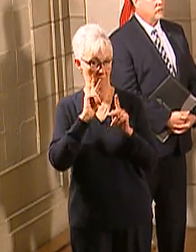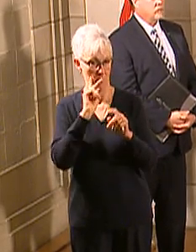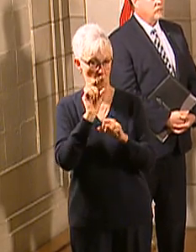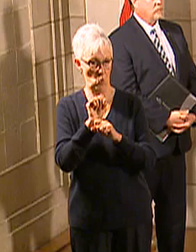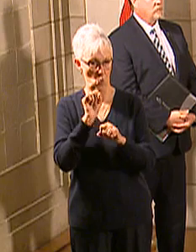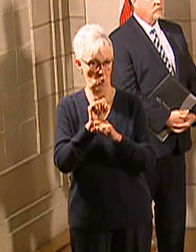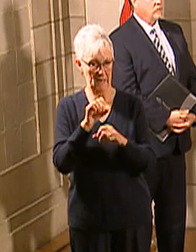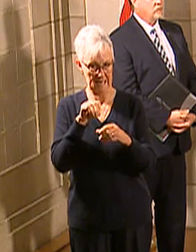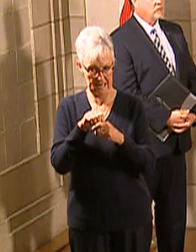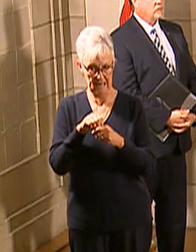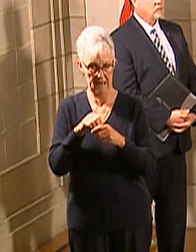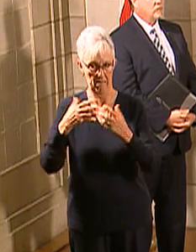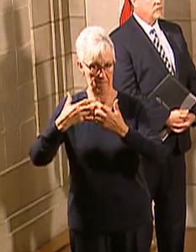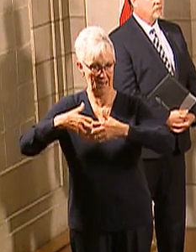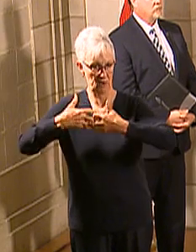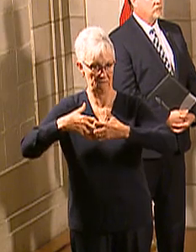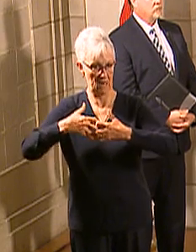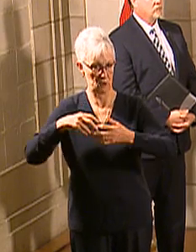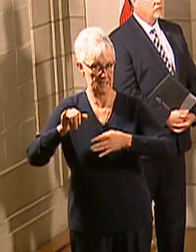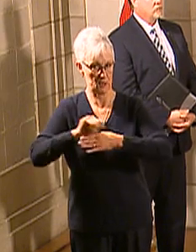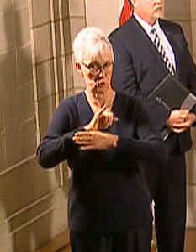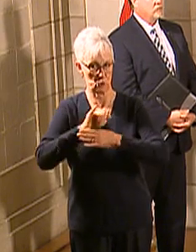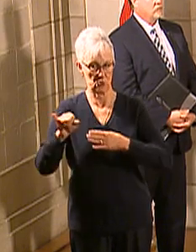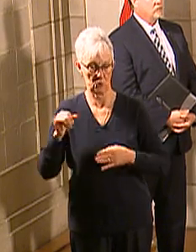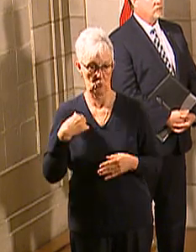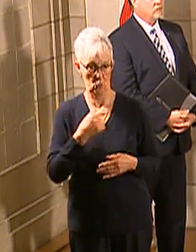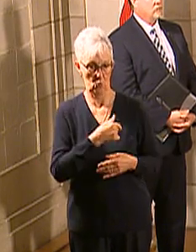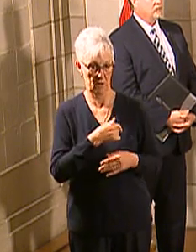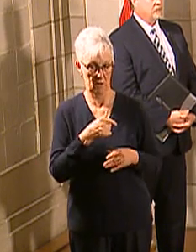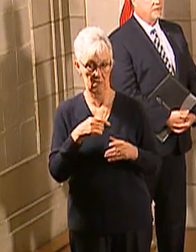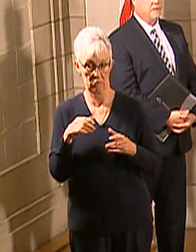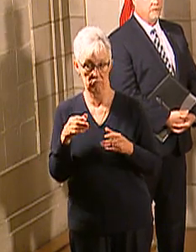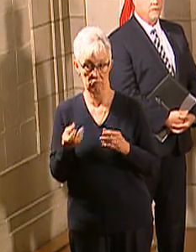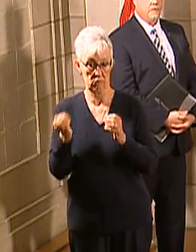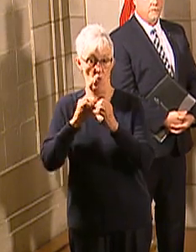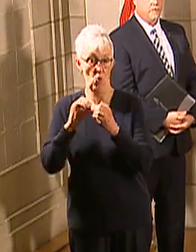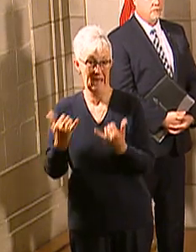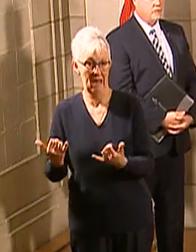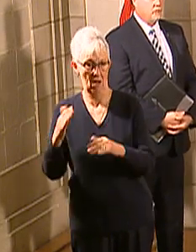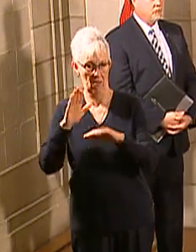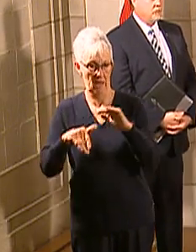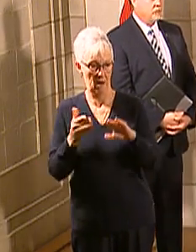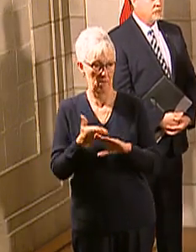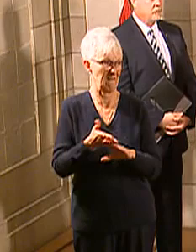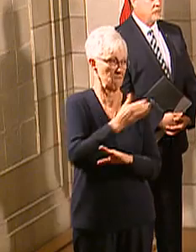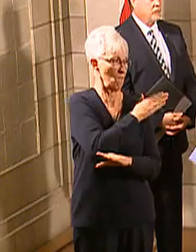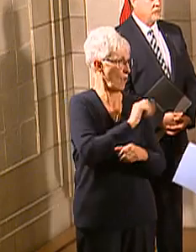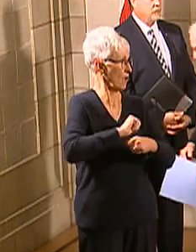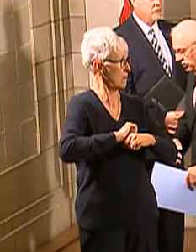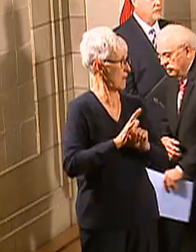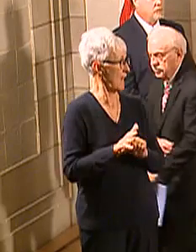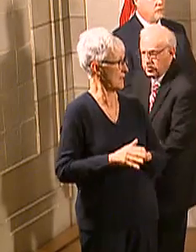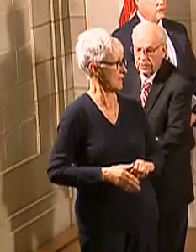before the pandemic. So we'd like to think we were a part of that success story. Did you want anything to add?